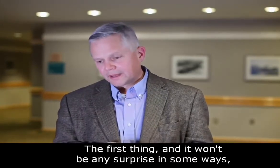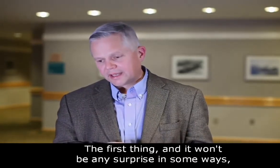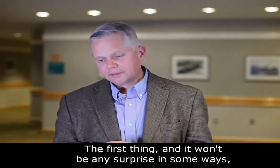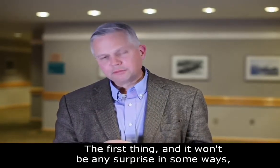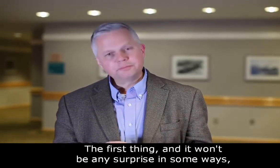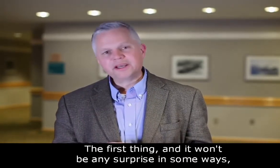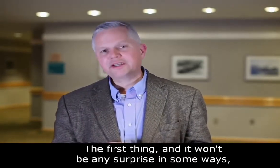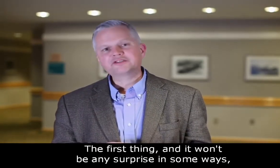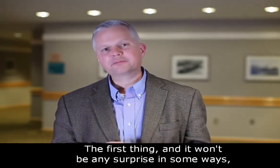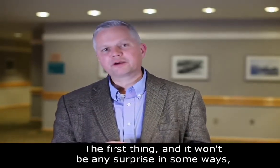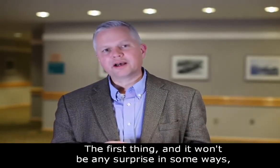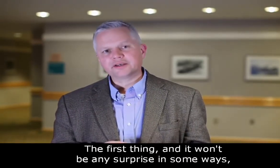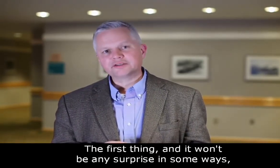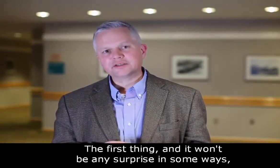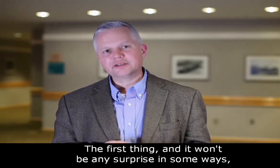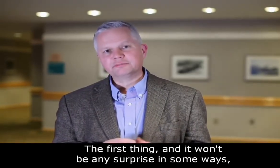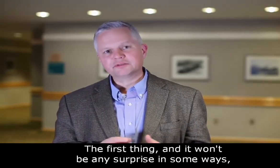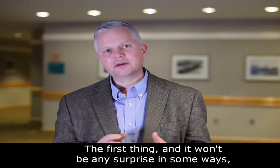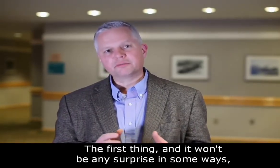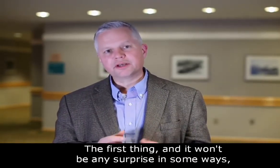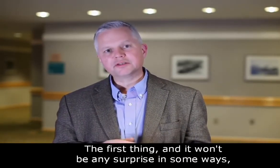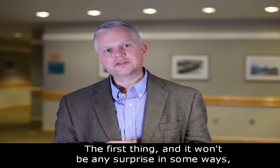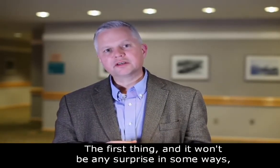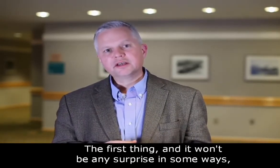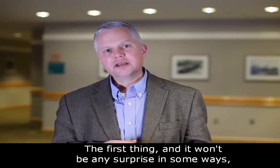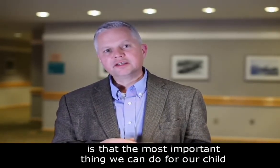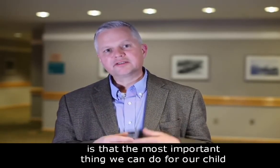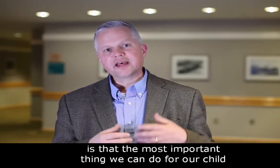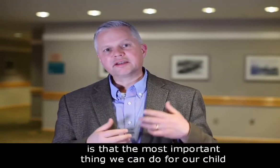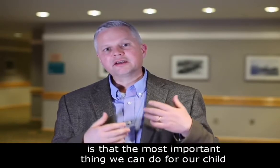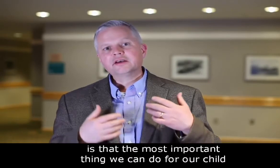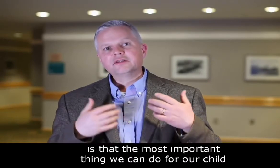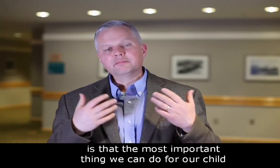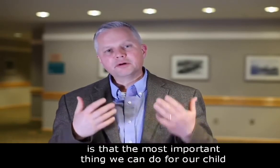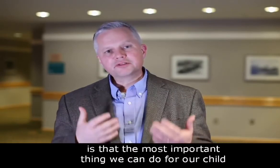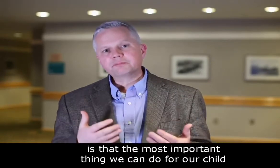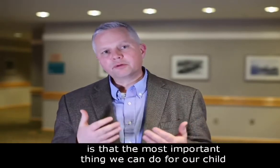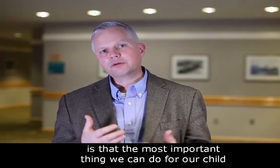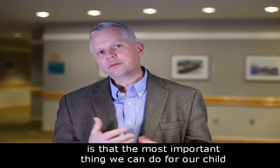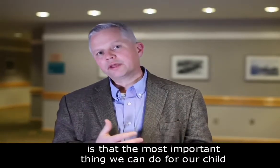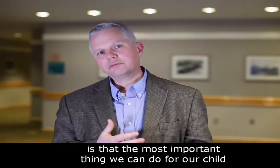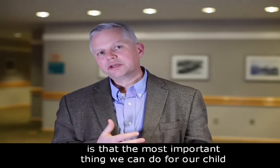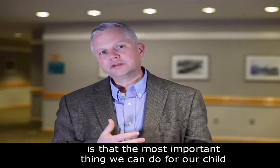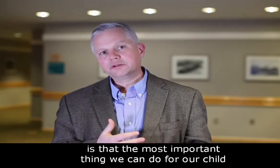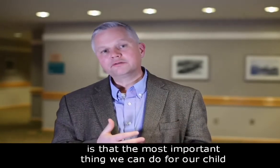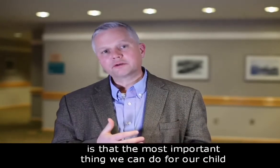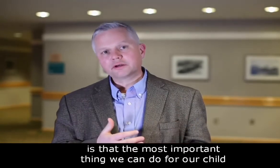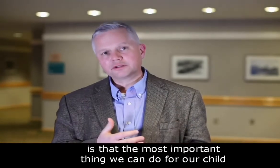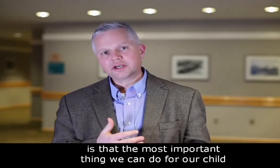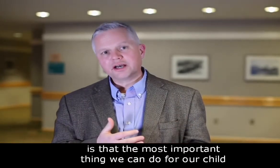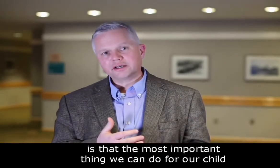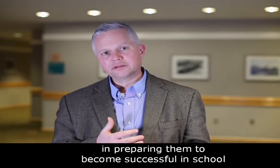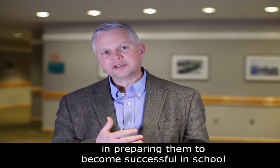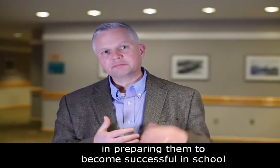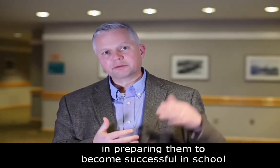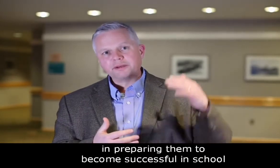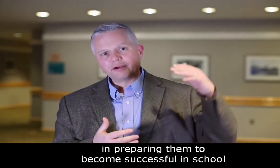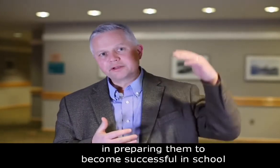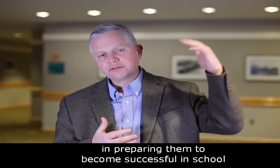it won't be any surprise in some ways, is that the most important thing we can do for our child in preparing